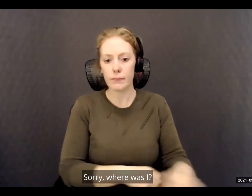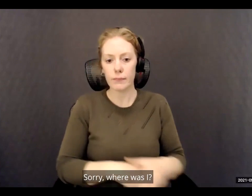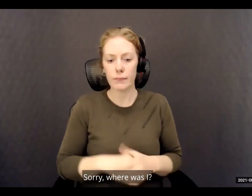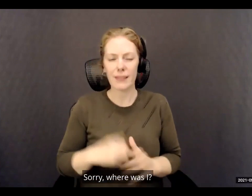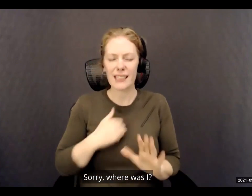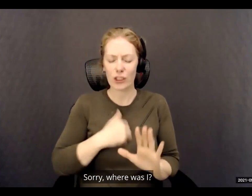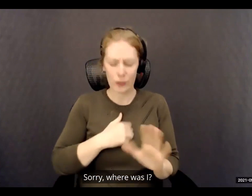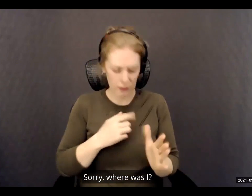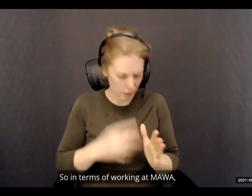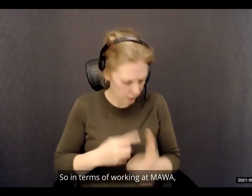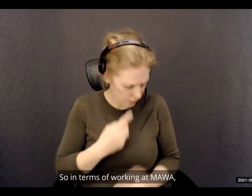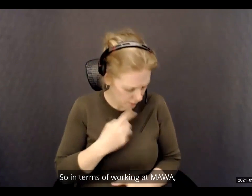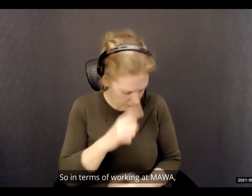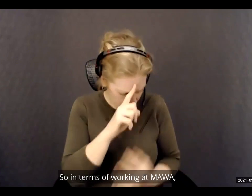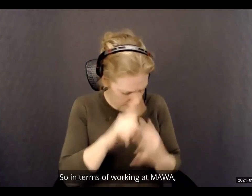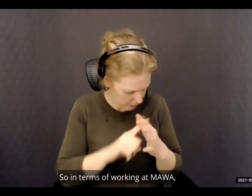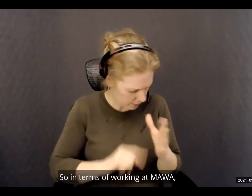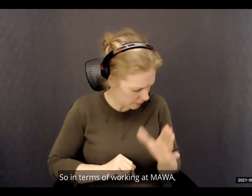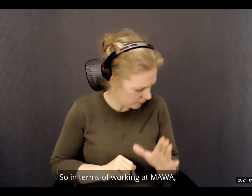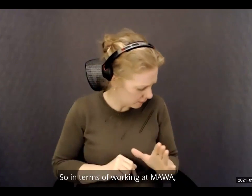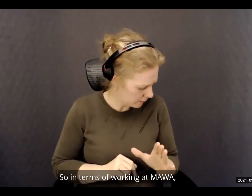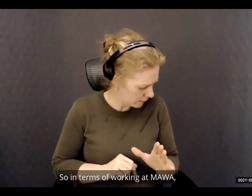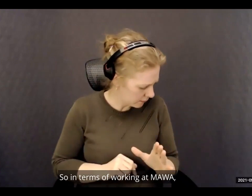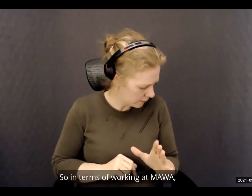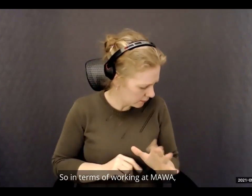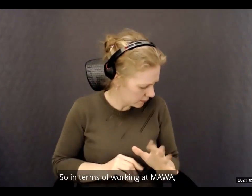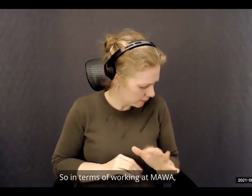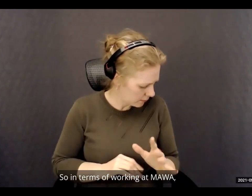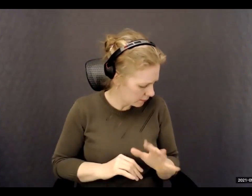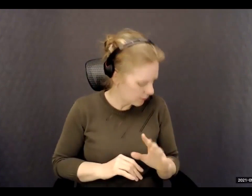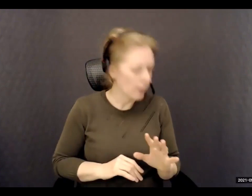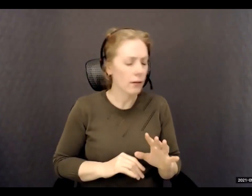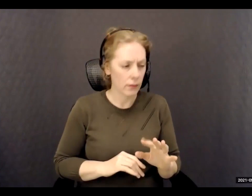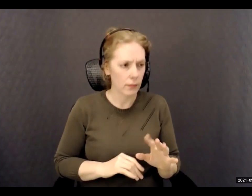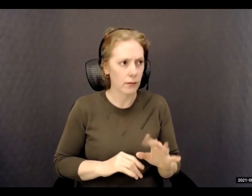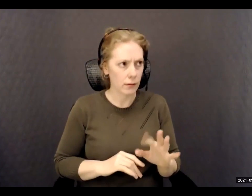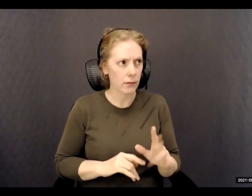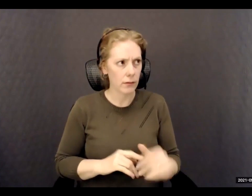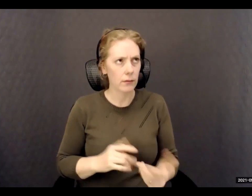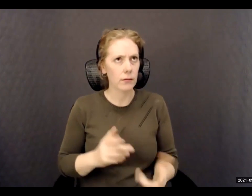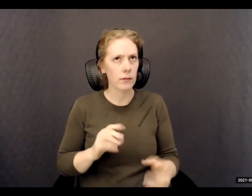Sorry, where was I? So in terms of working at MAWA,